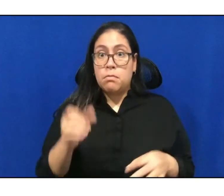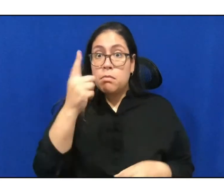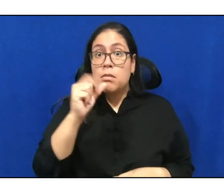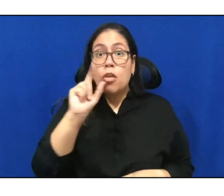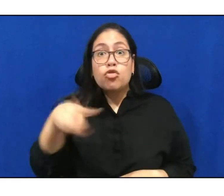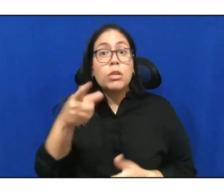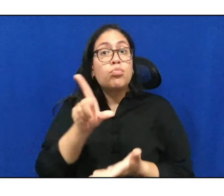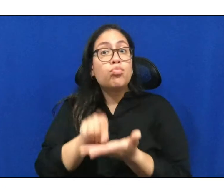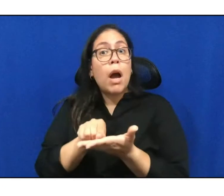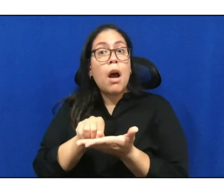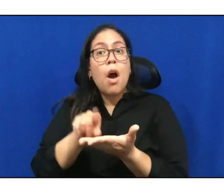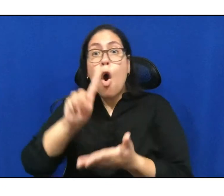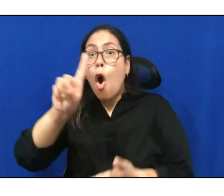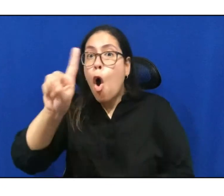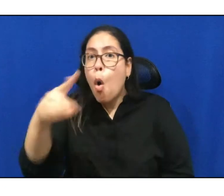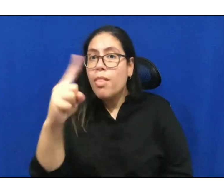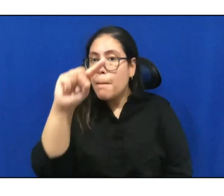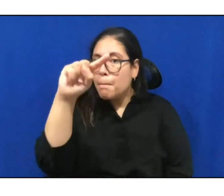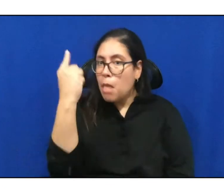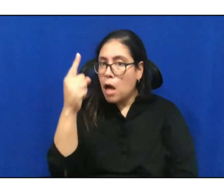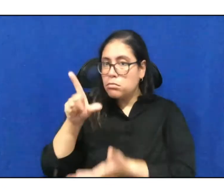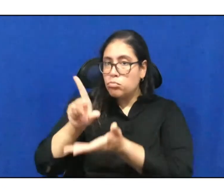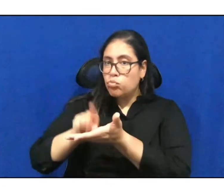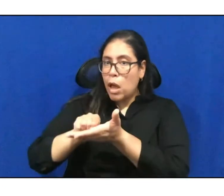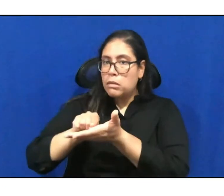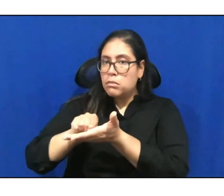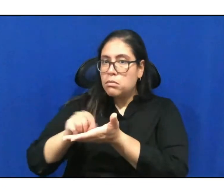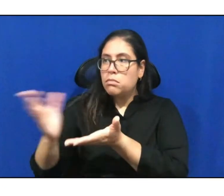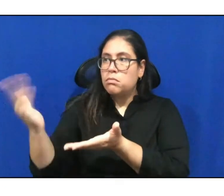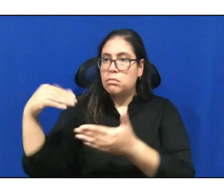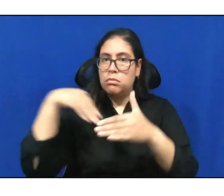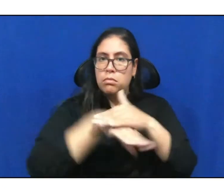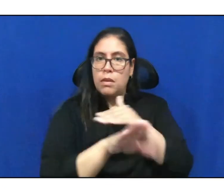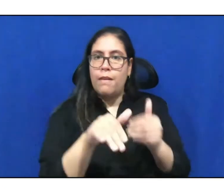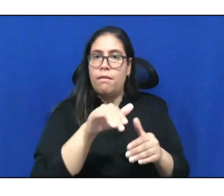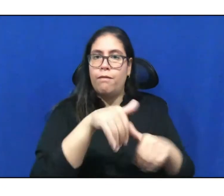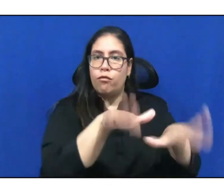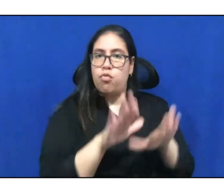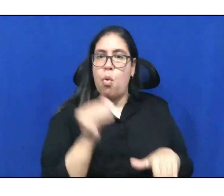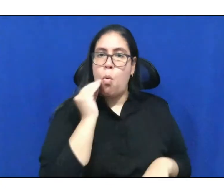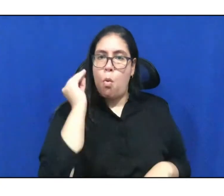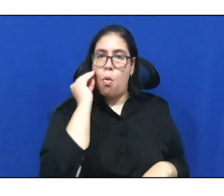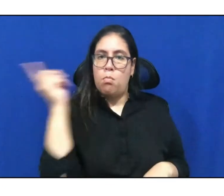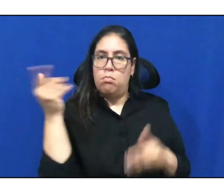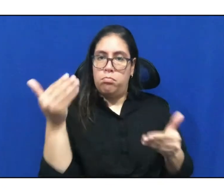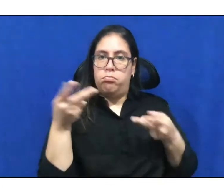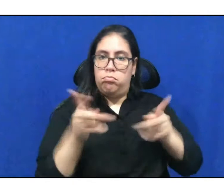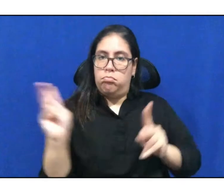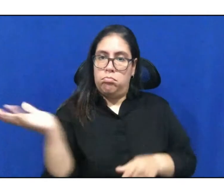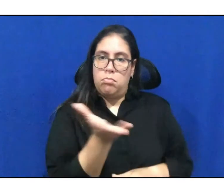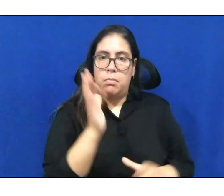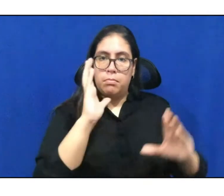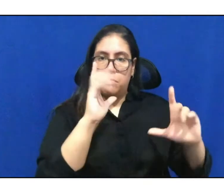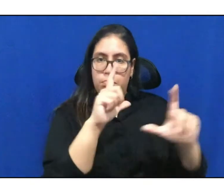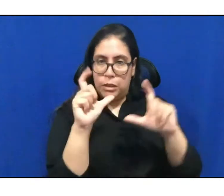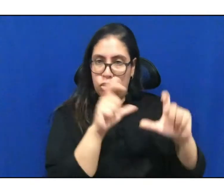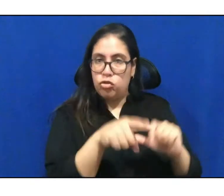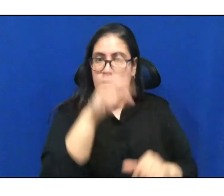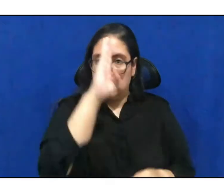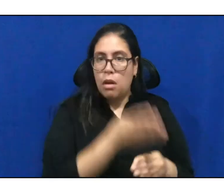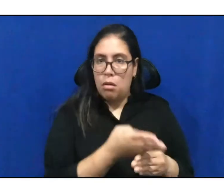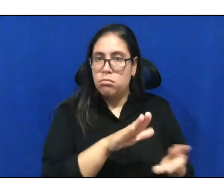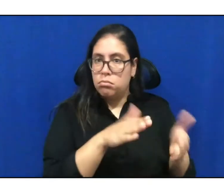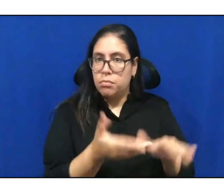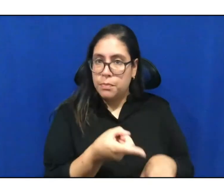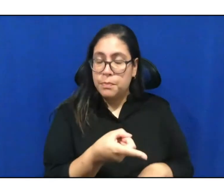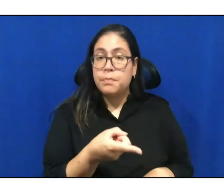only the Black press into the funeral home to take those pictures. Um, and that there was a